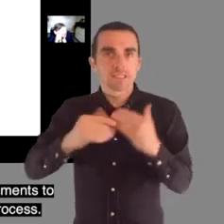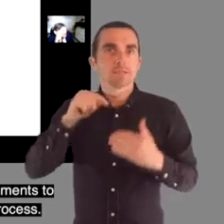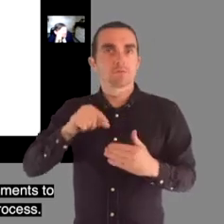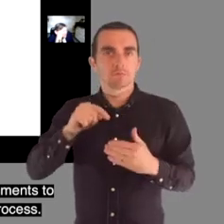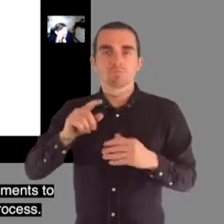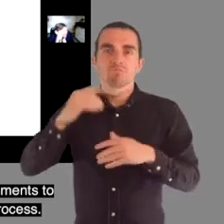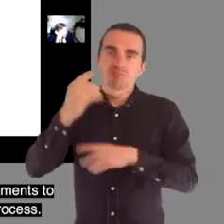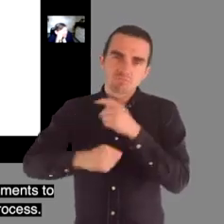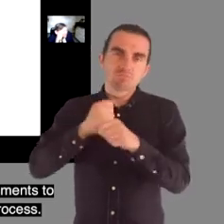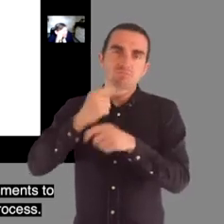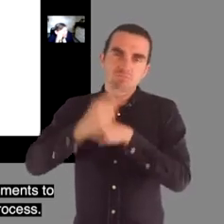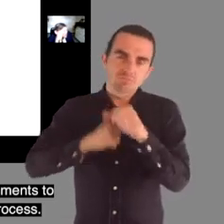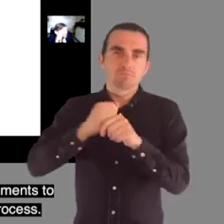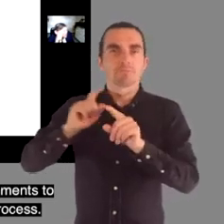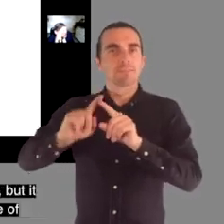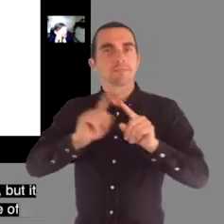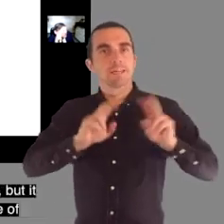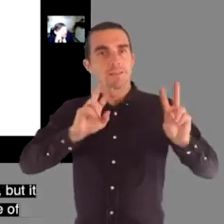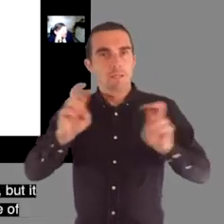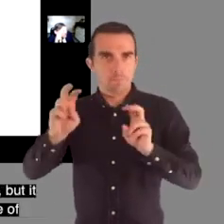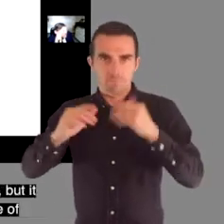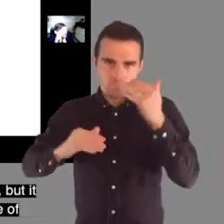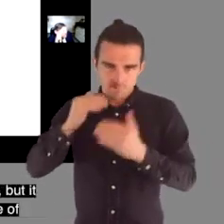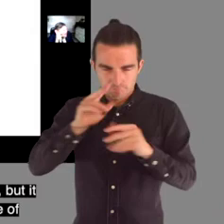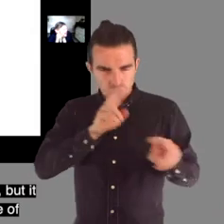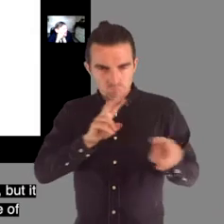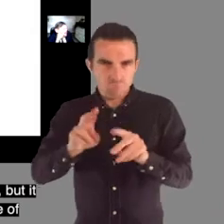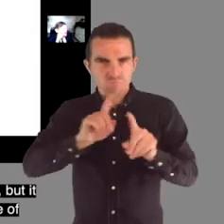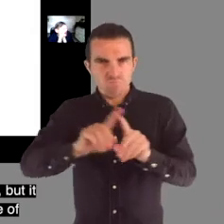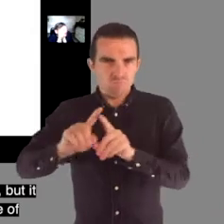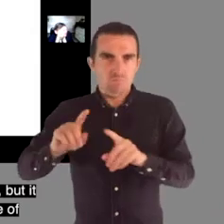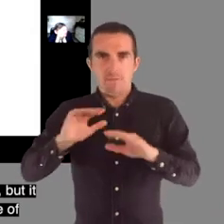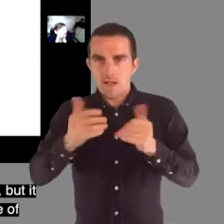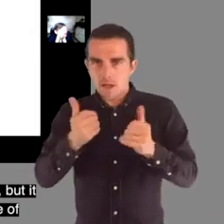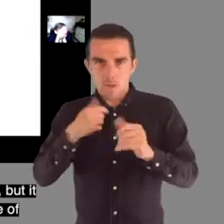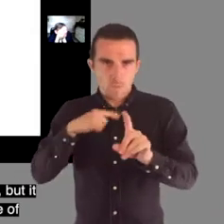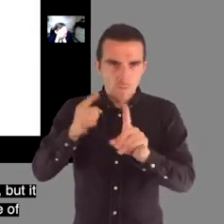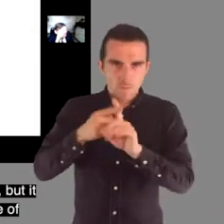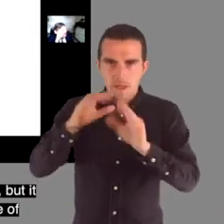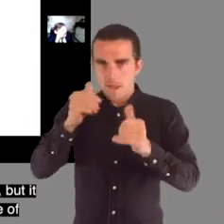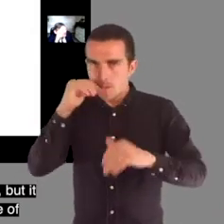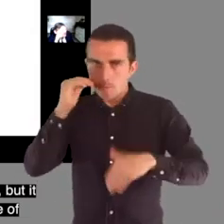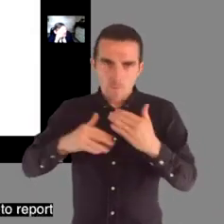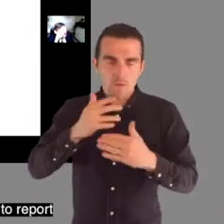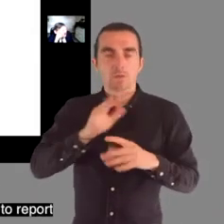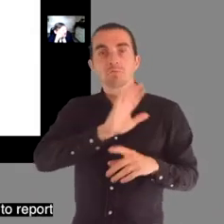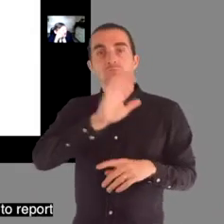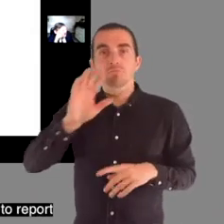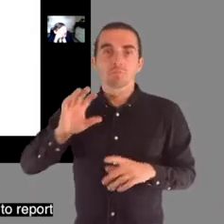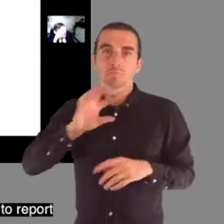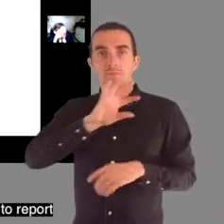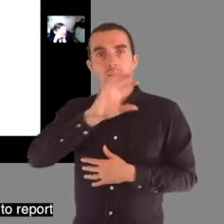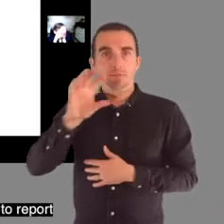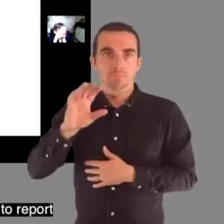to actually be part of the review process. Each year is a different theme, but it also covers the whole range of implementing the